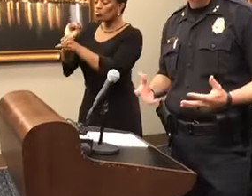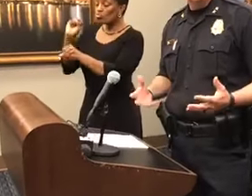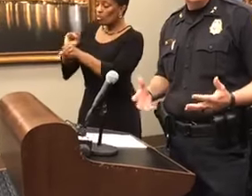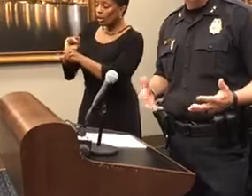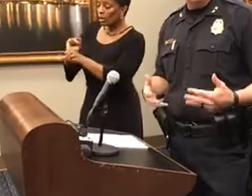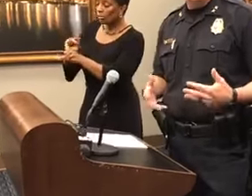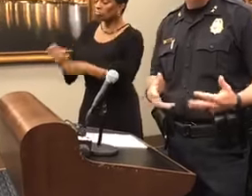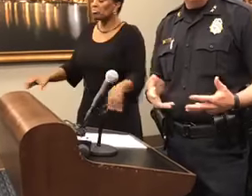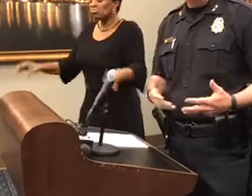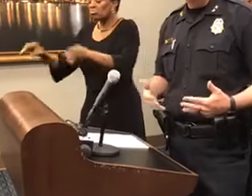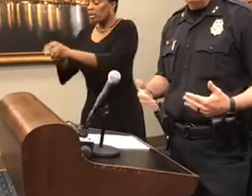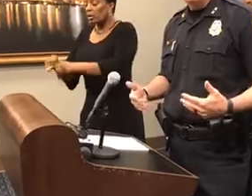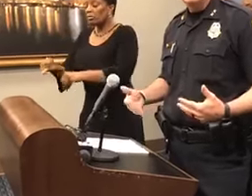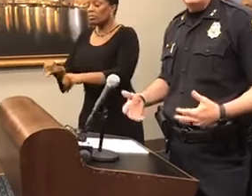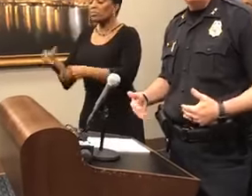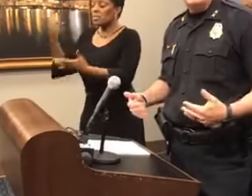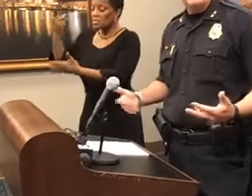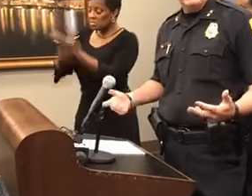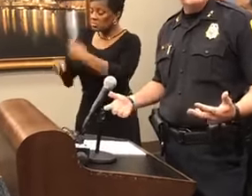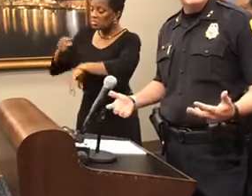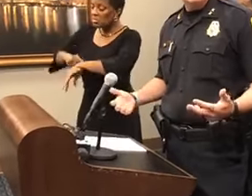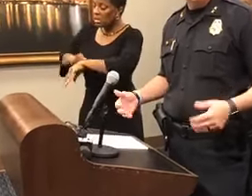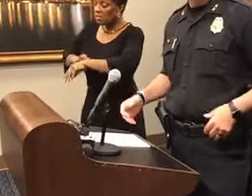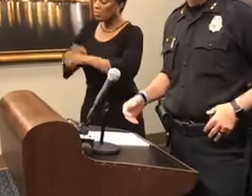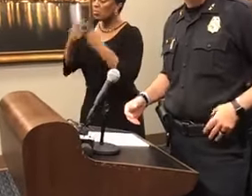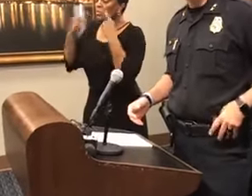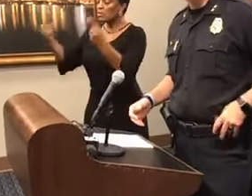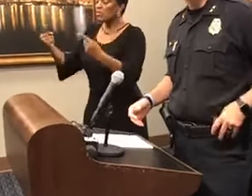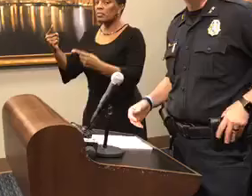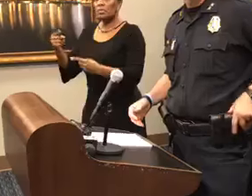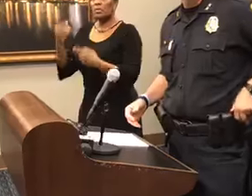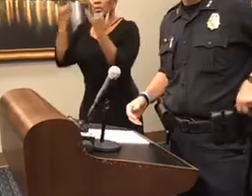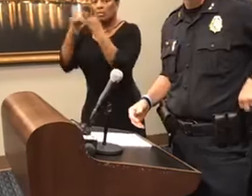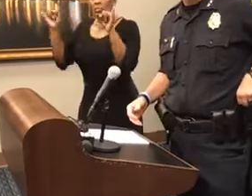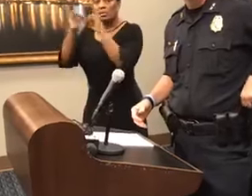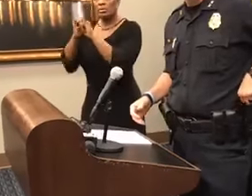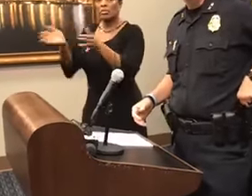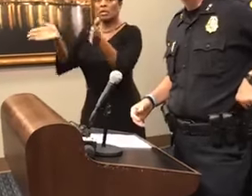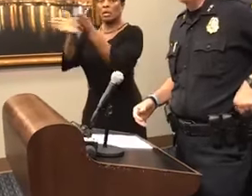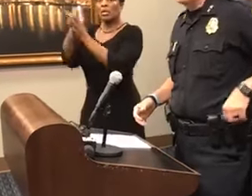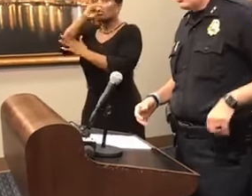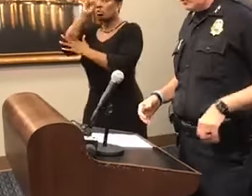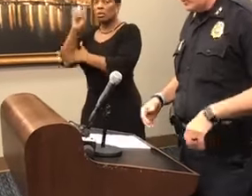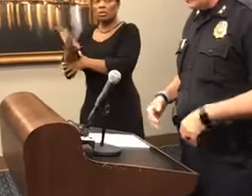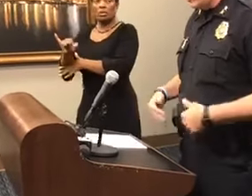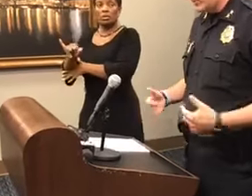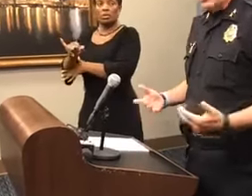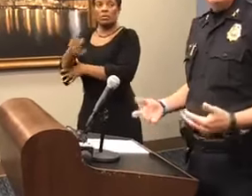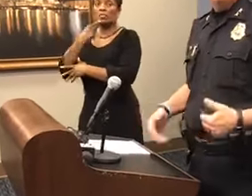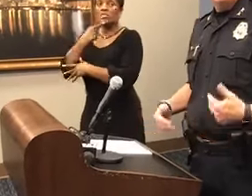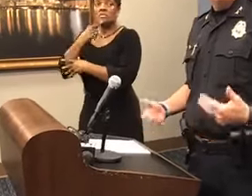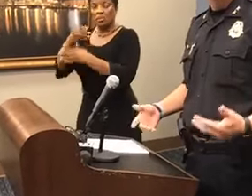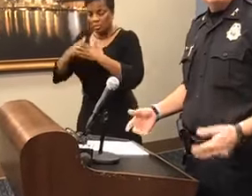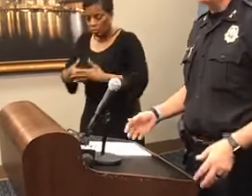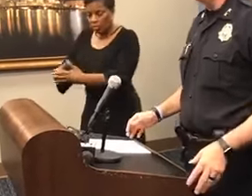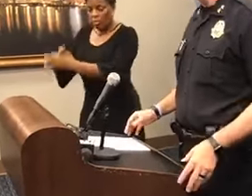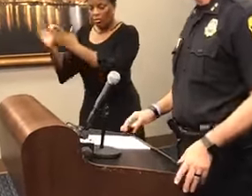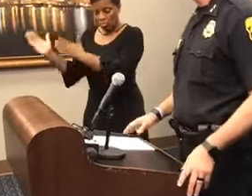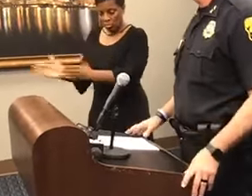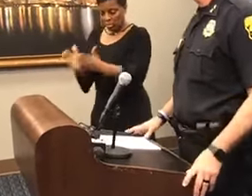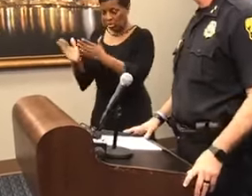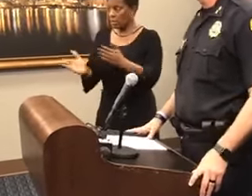so it's going to be it's going to be some time before we can release any type of information. Is he like answering that. questions, though, or being cooperative? We're still going through the whole